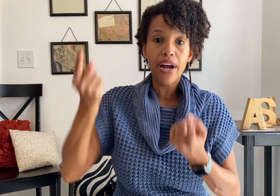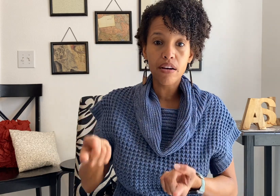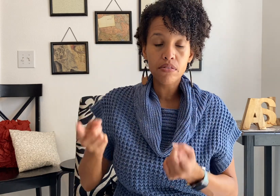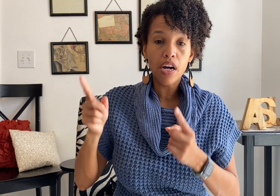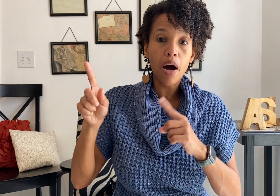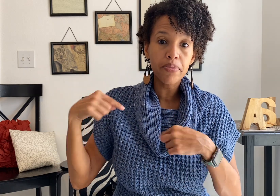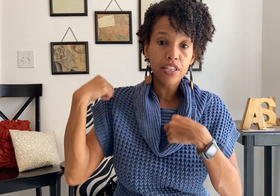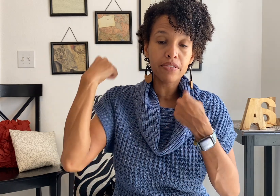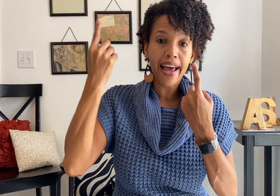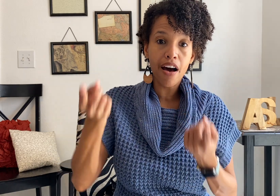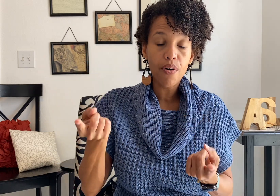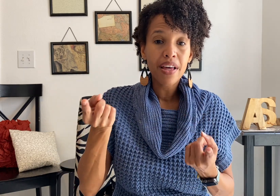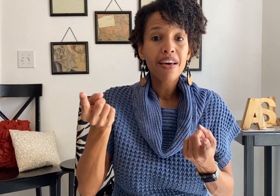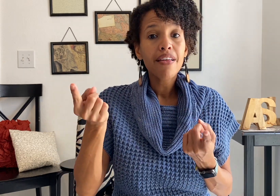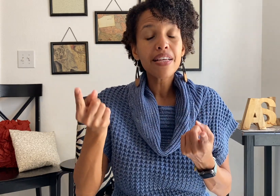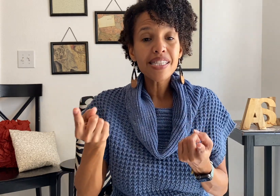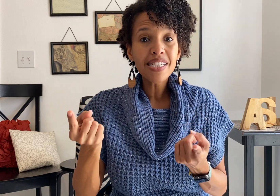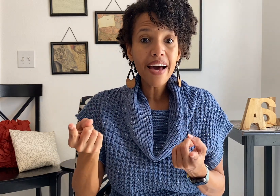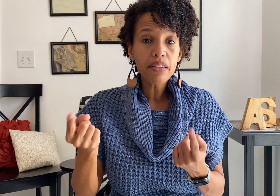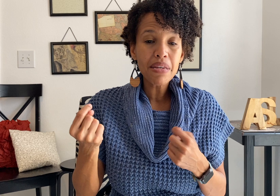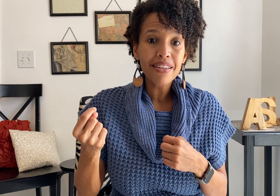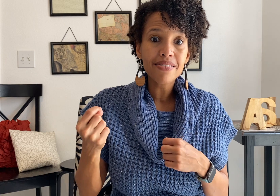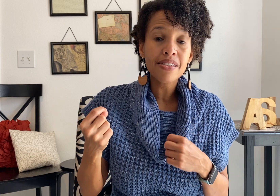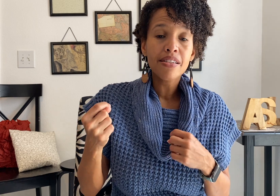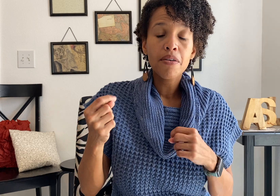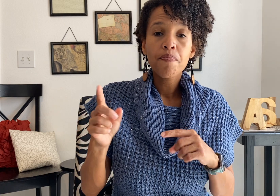around, up till now. This sign means